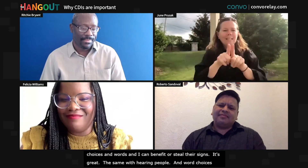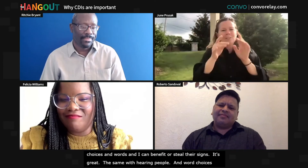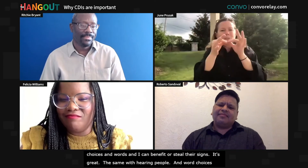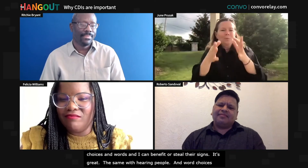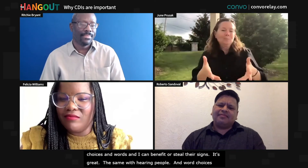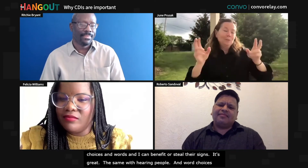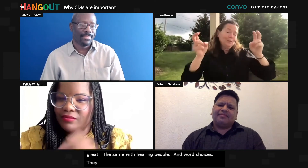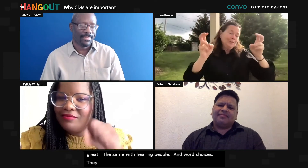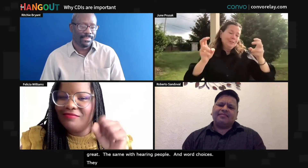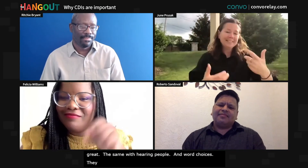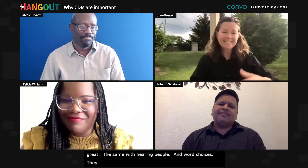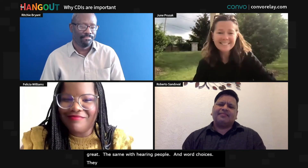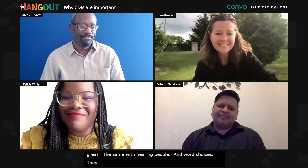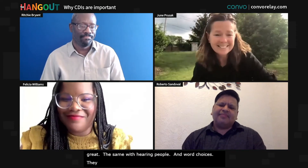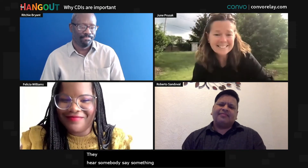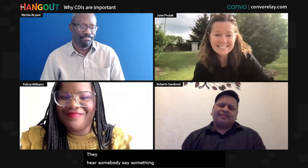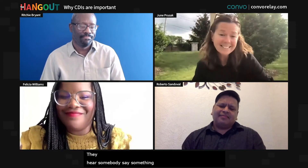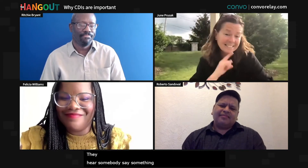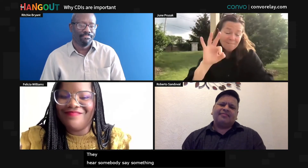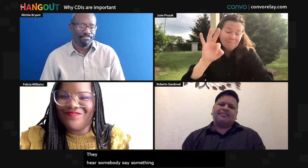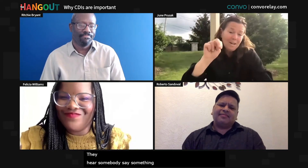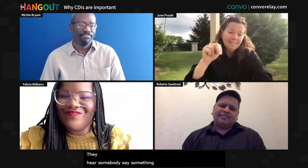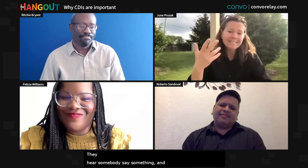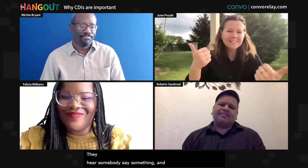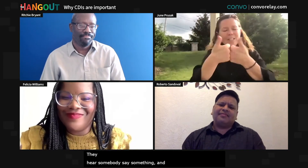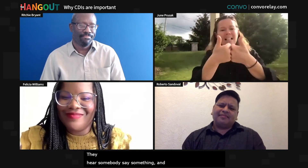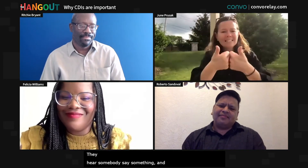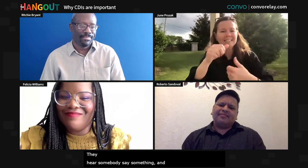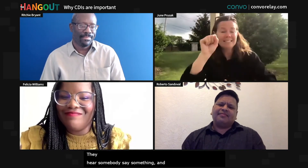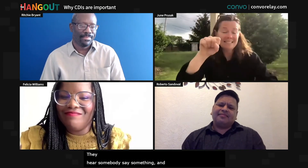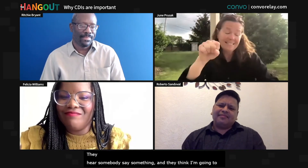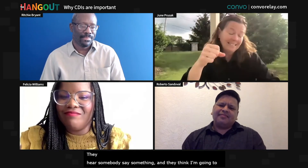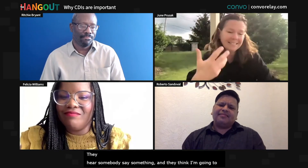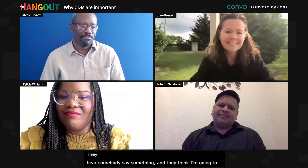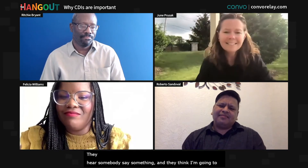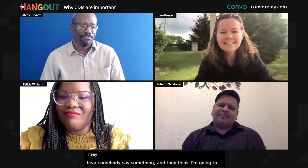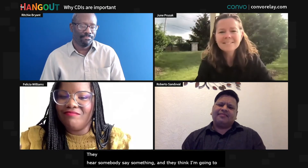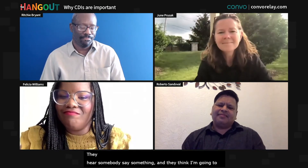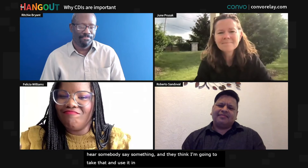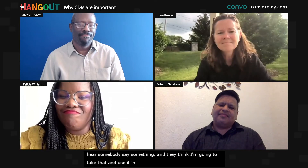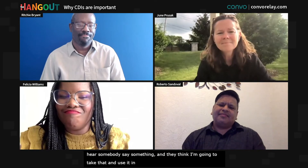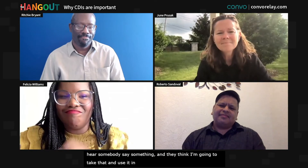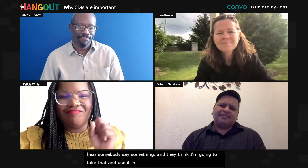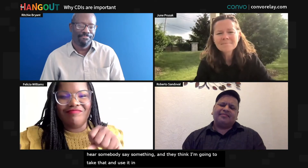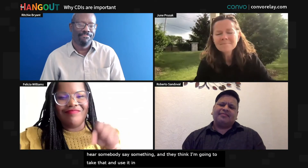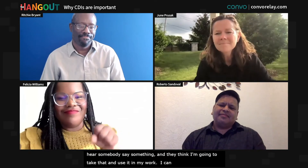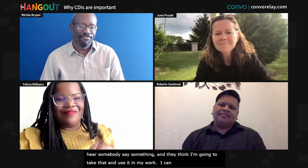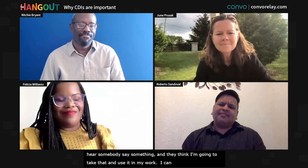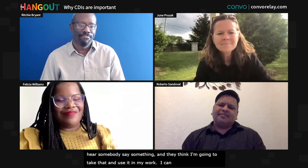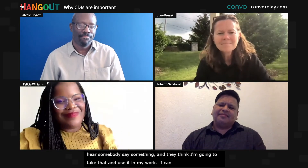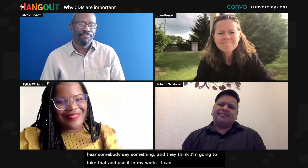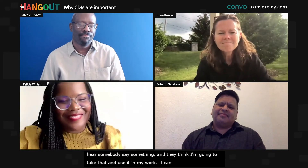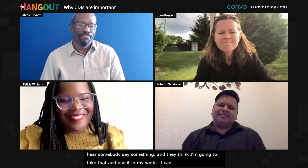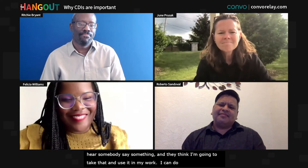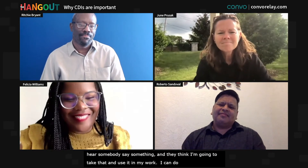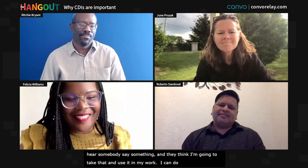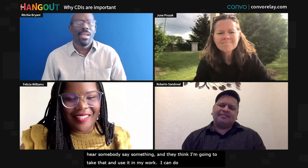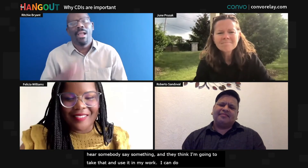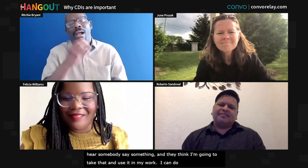like, "Oh, I'm going to take that and use it in my work." I can do that when I'm working too, or if I'm using a CDI. It's challenging, but it is